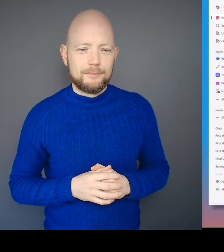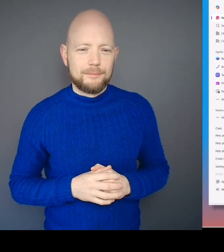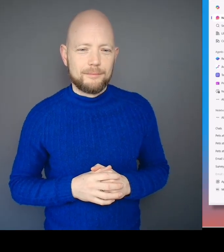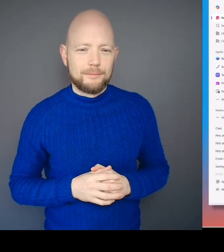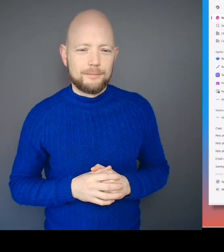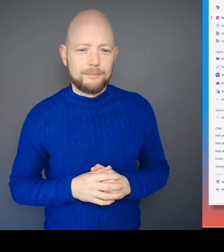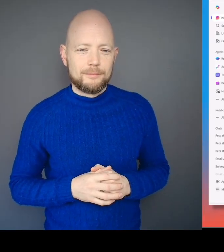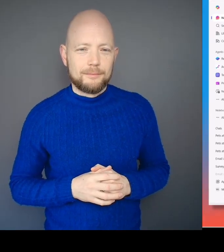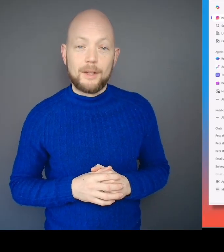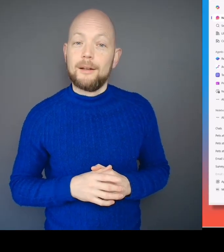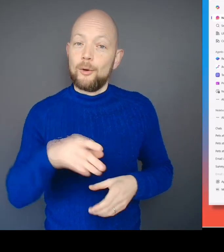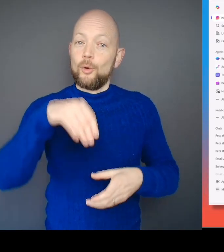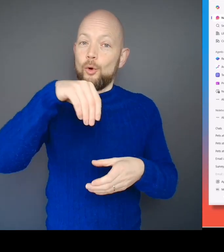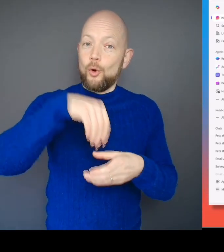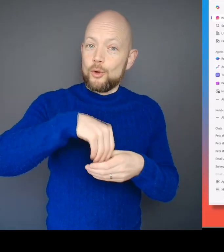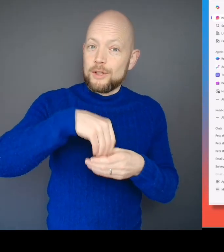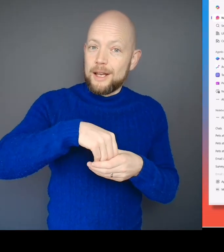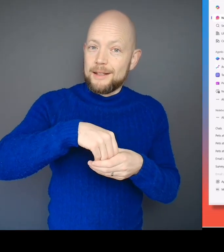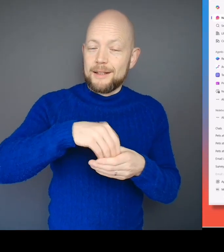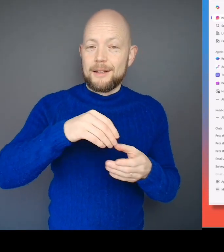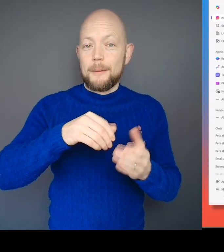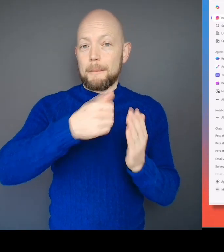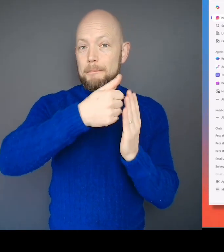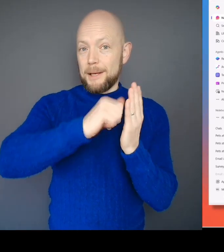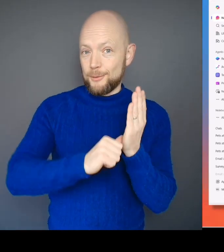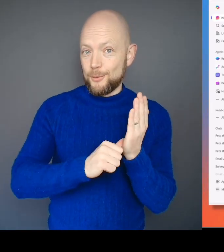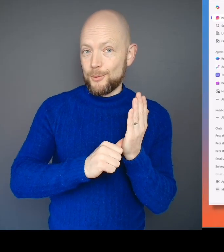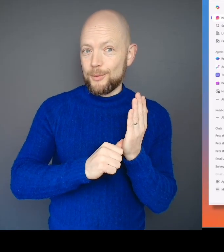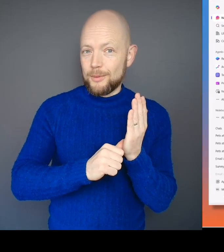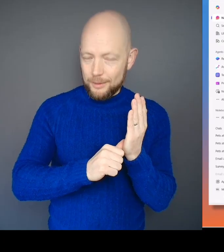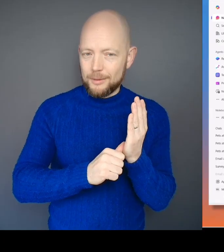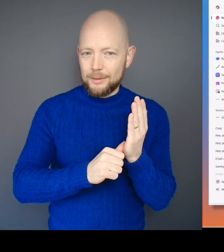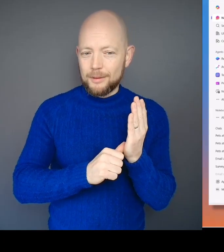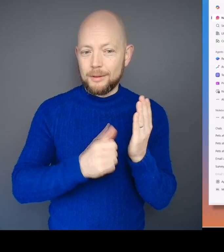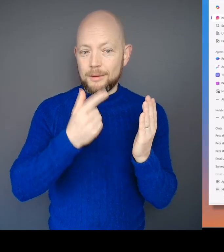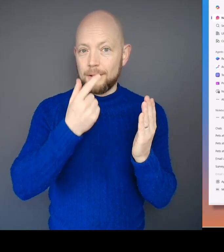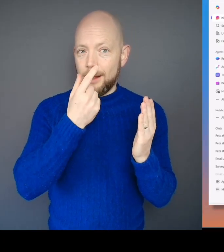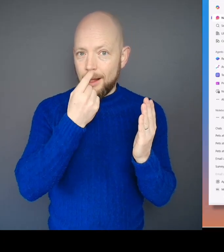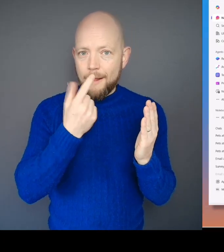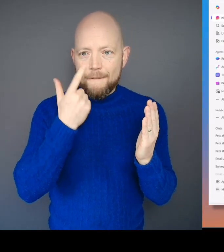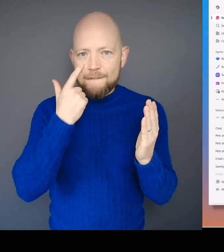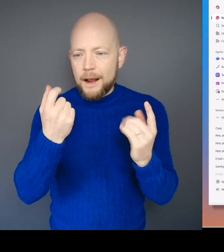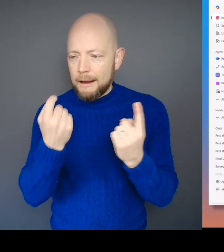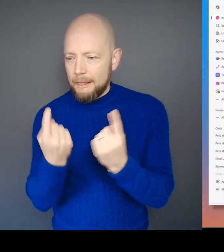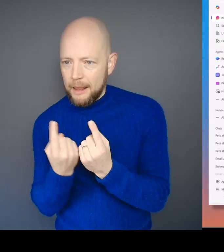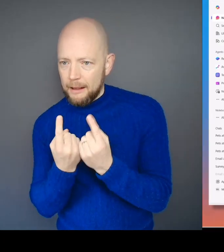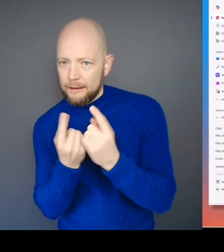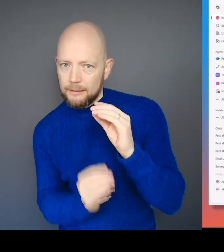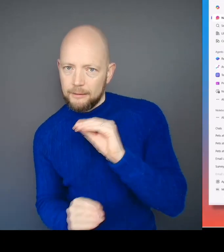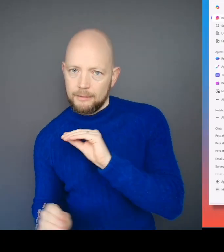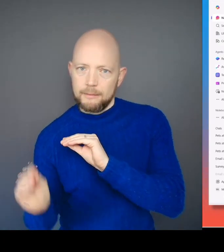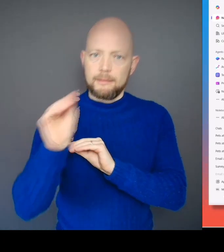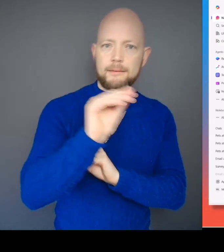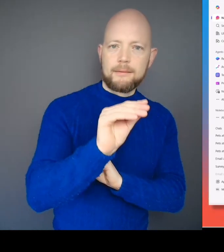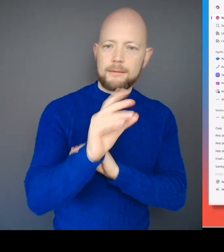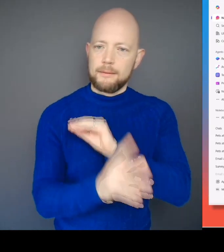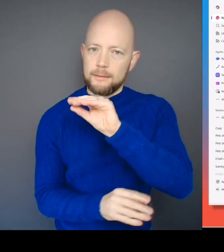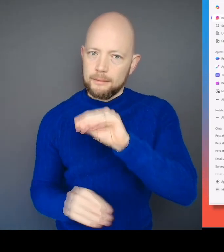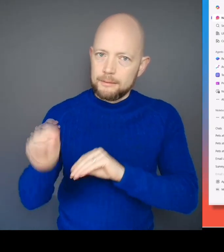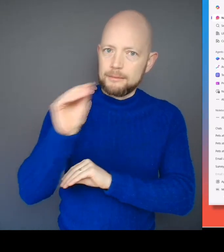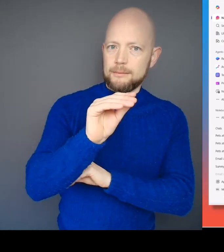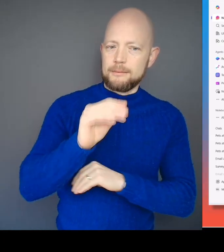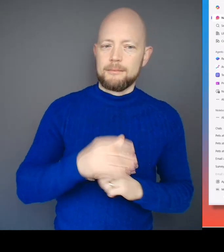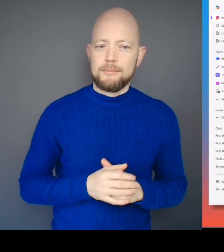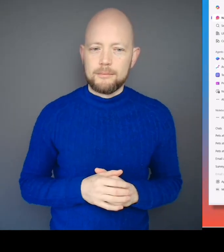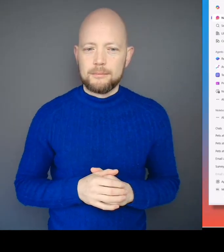for. And this brings up this context menu. So this is allowing you to find things and bring them in. The other way you